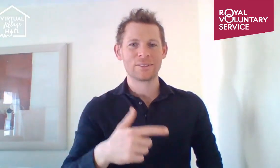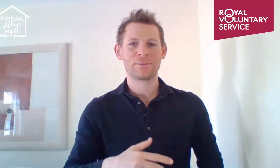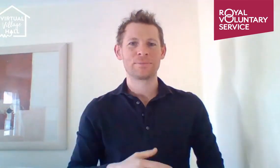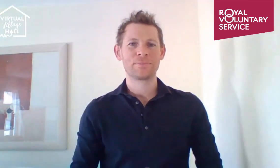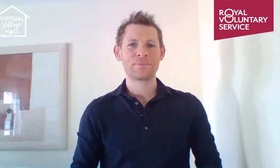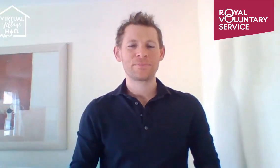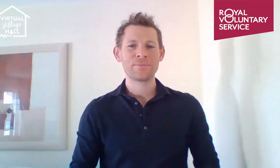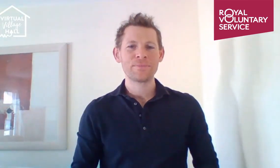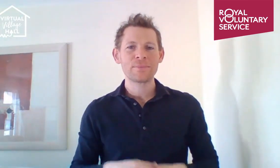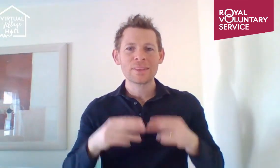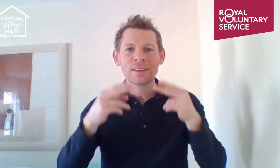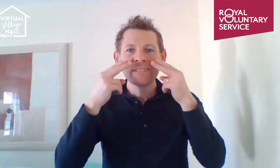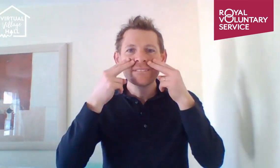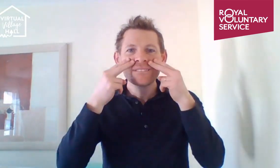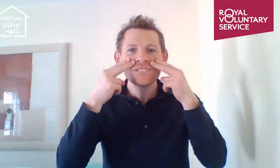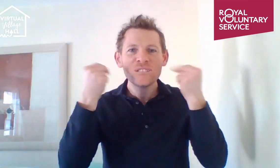Number 7.